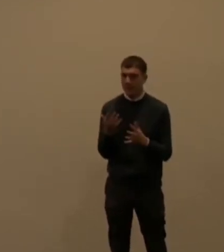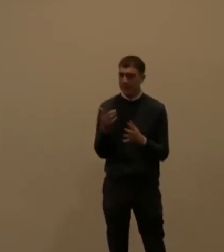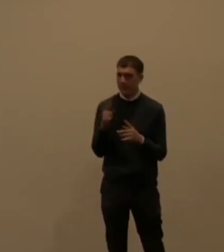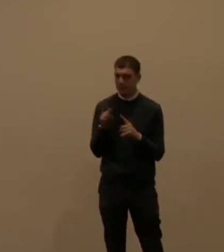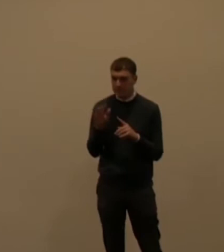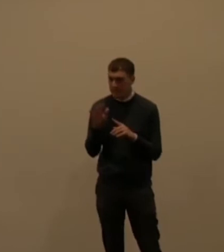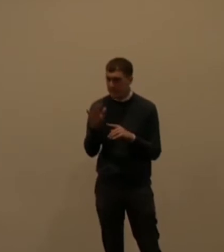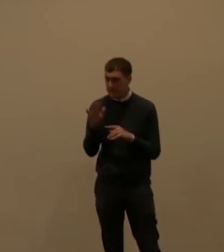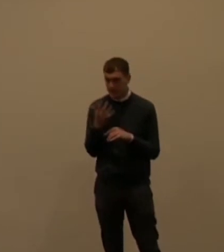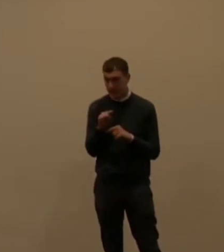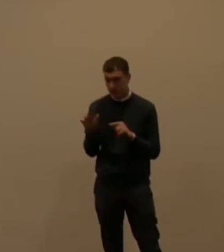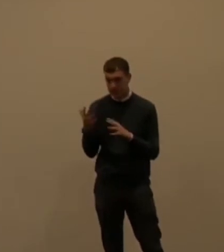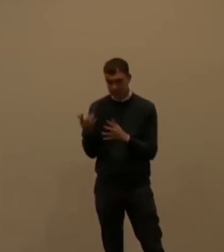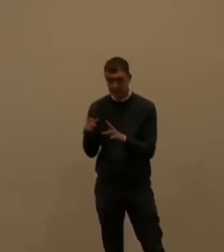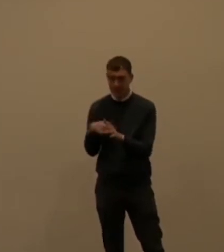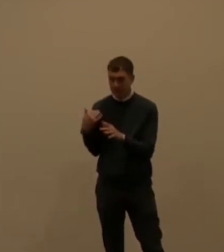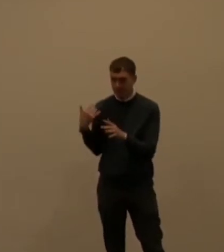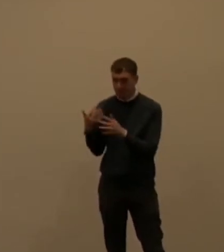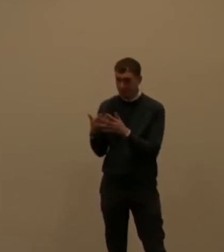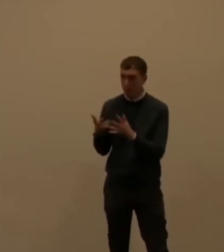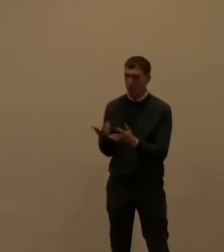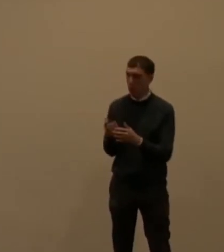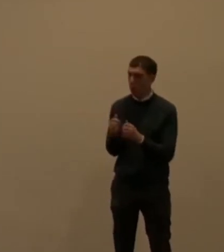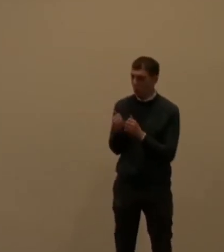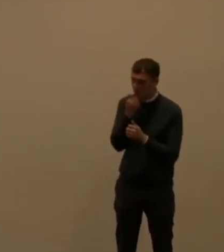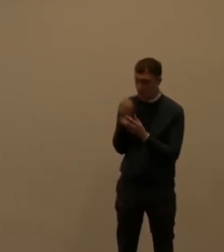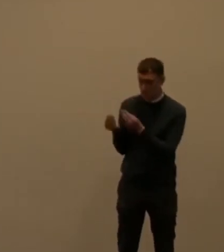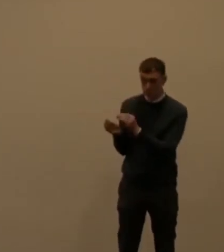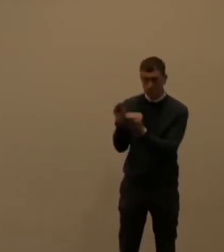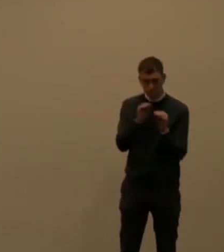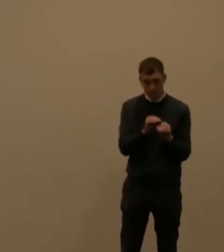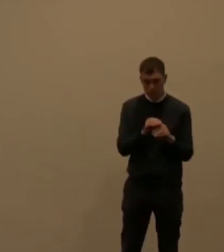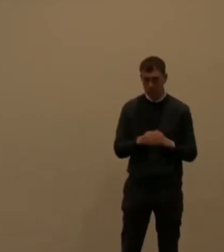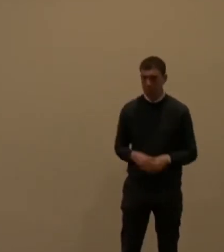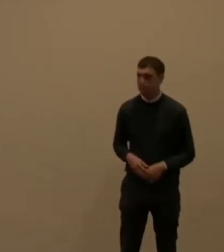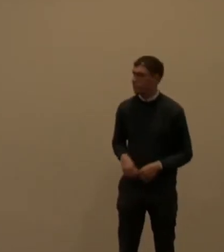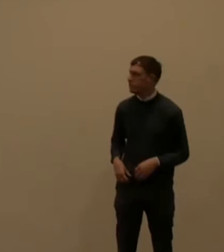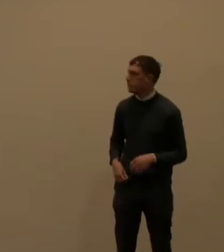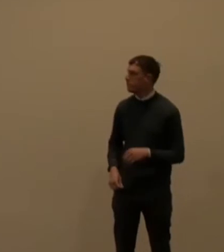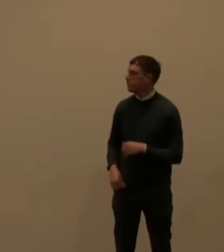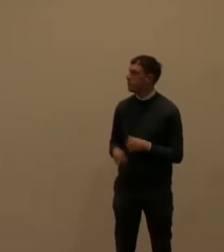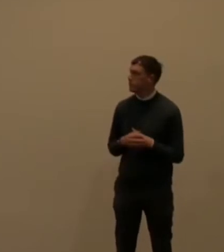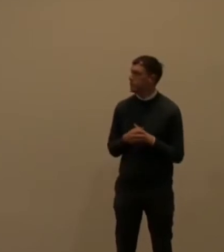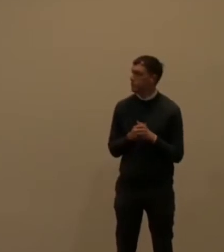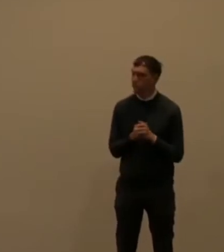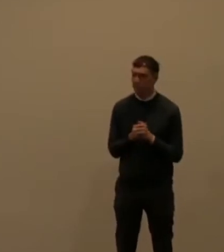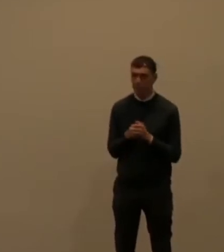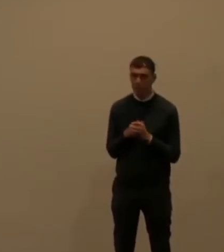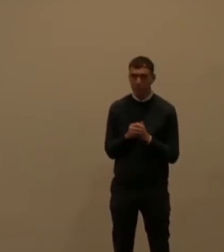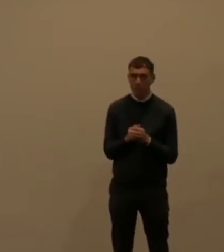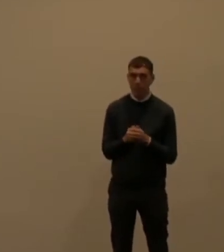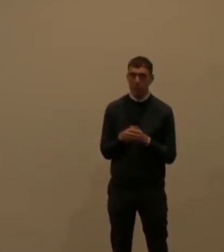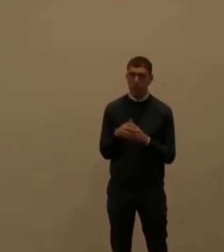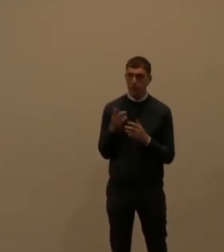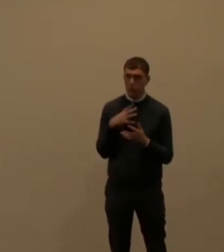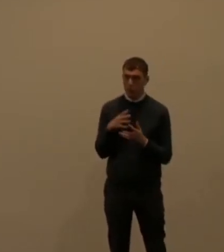data? Also considering GDPR, so that has also limited quite amount of data that people are able to